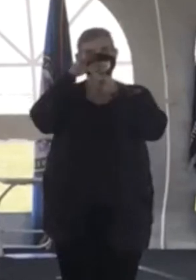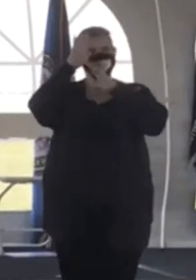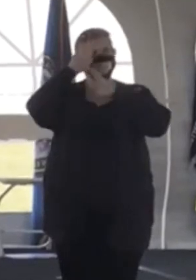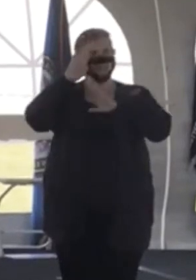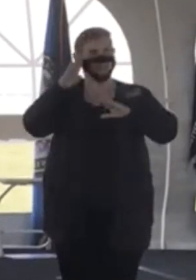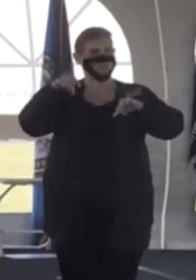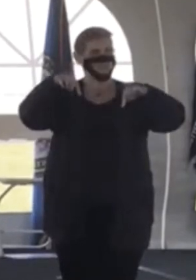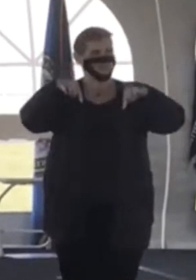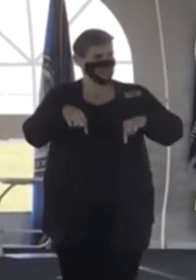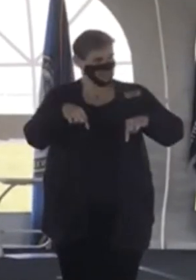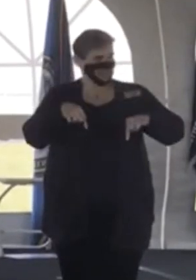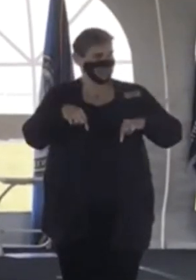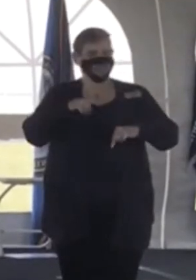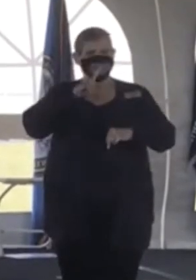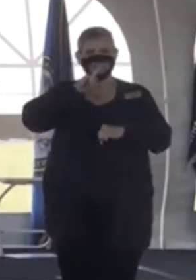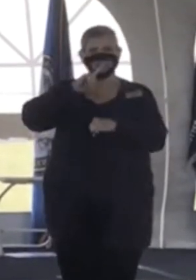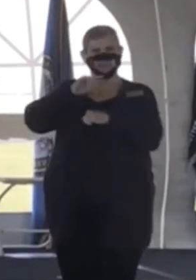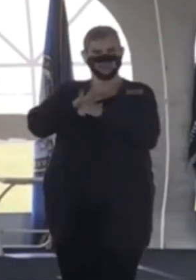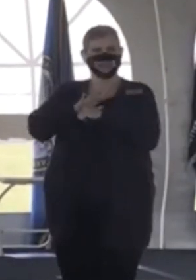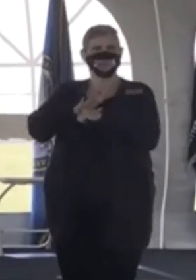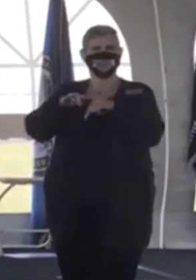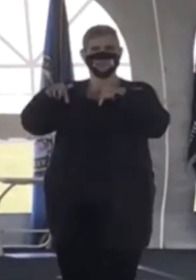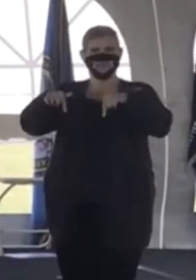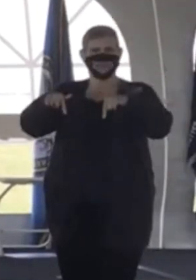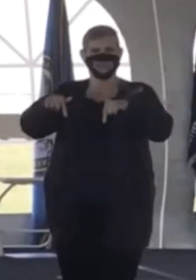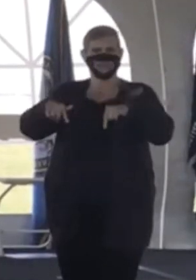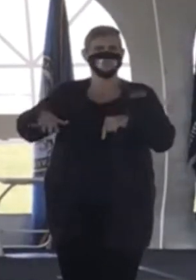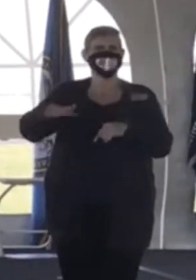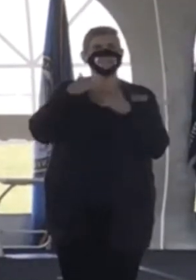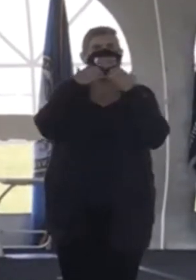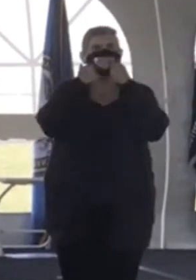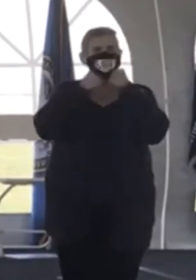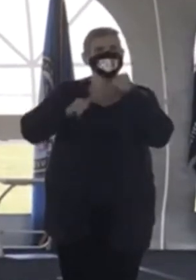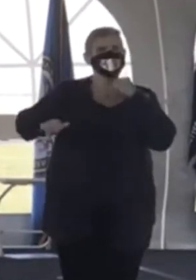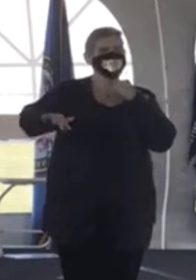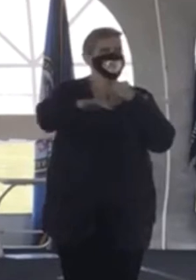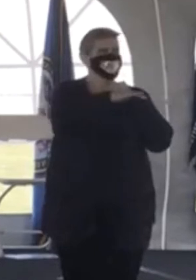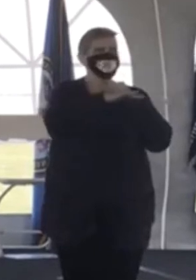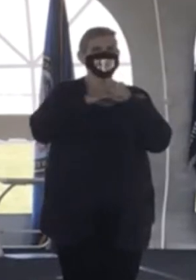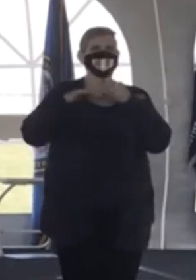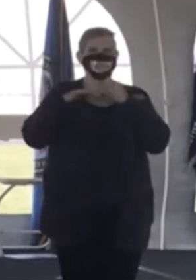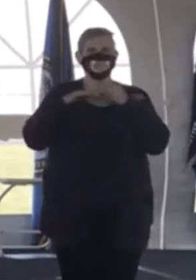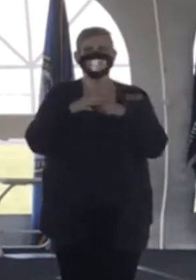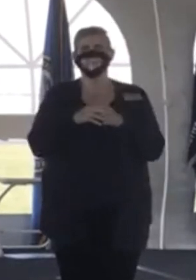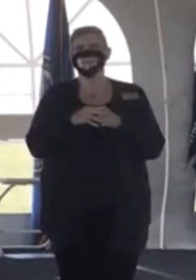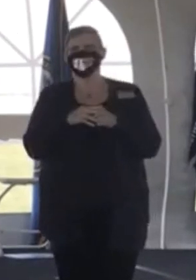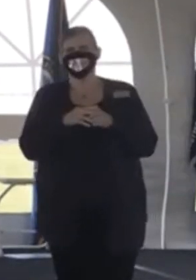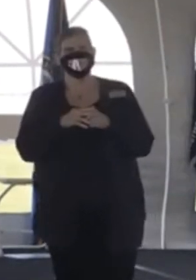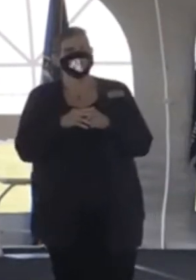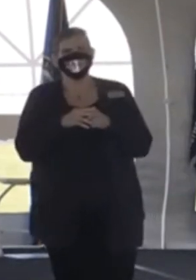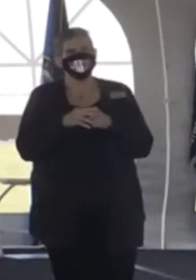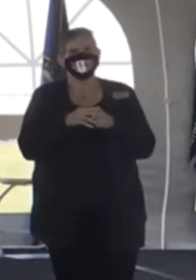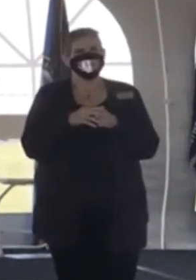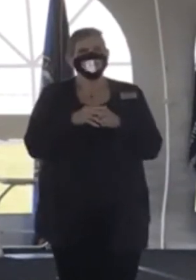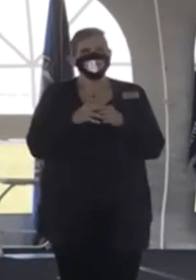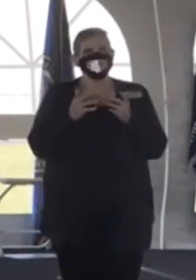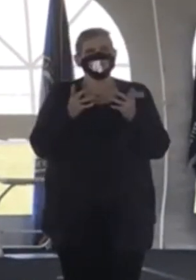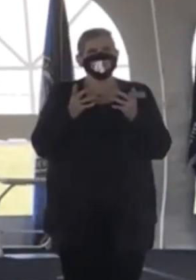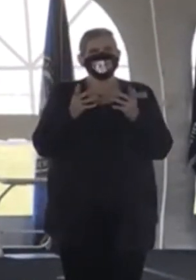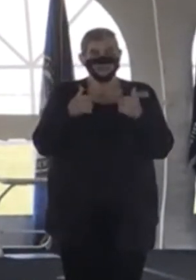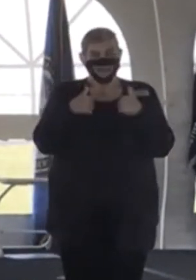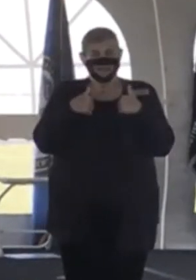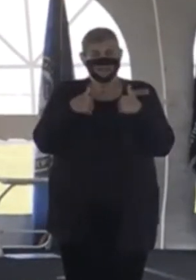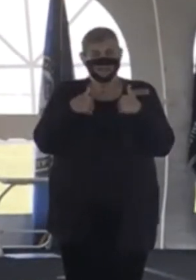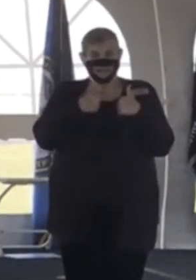privilege to be here to help dedicate this sacred ground. There is really nothing that I